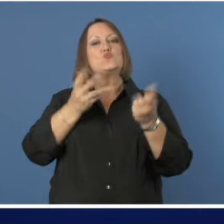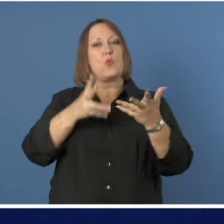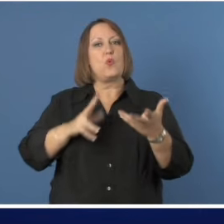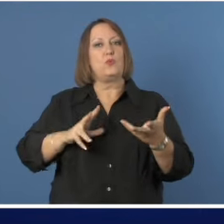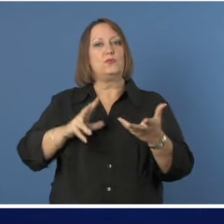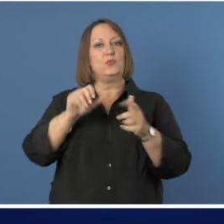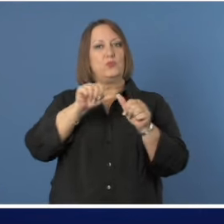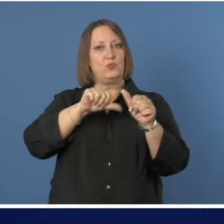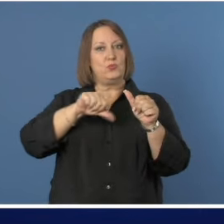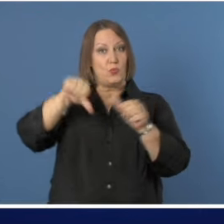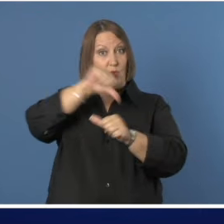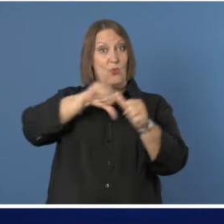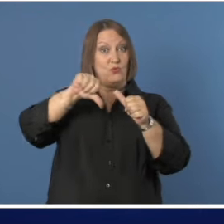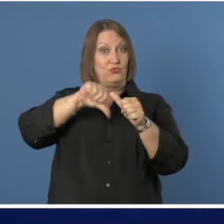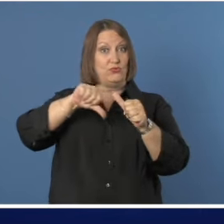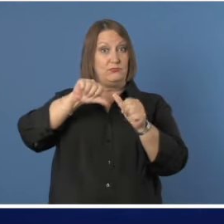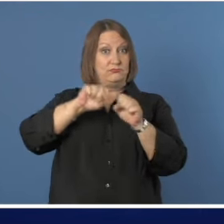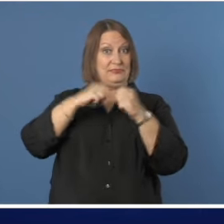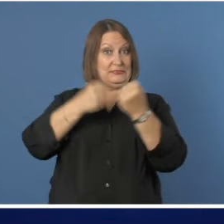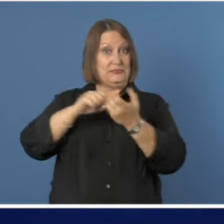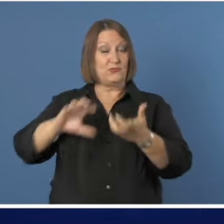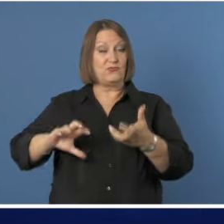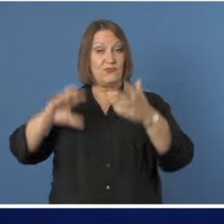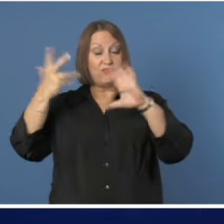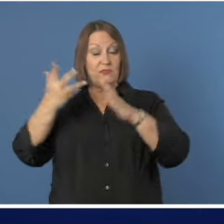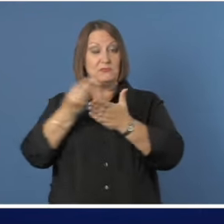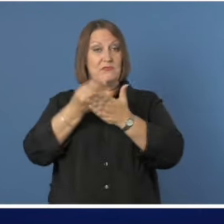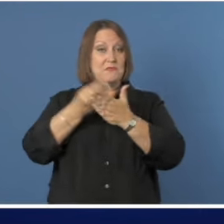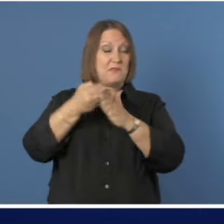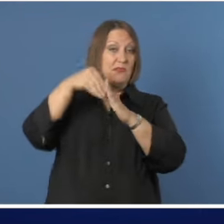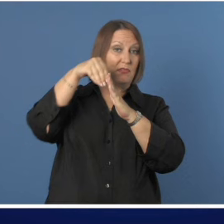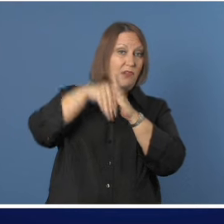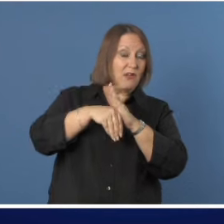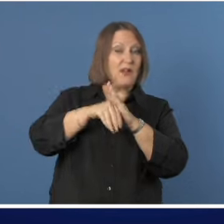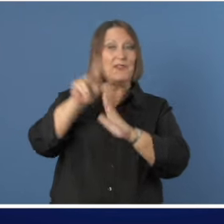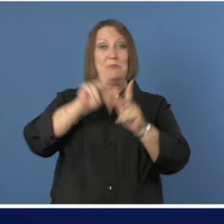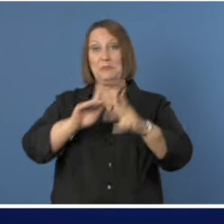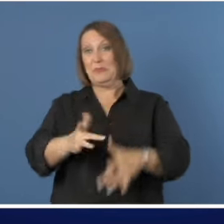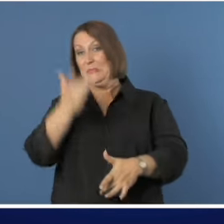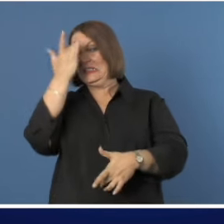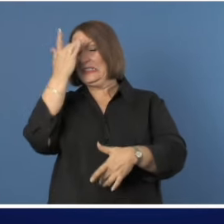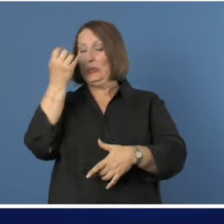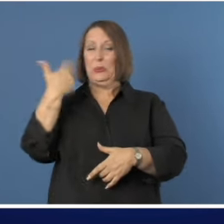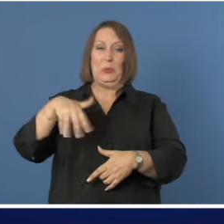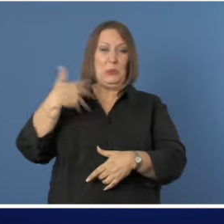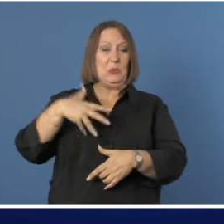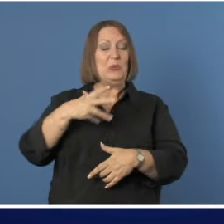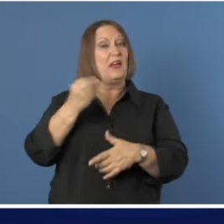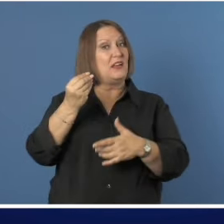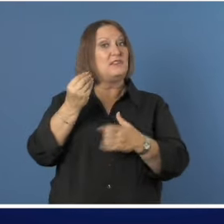death, social disruption, and economic loss.